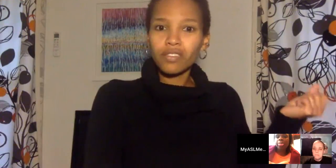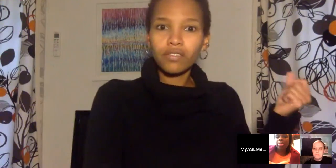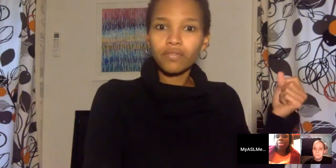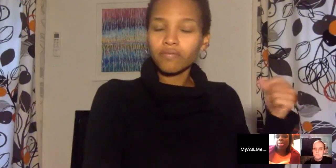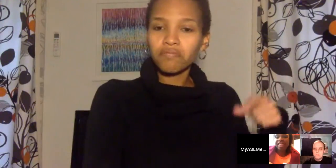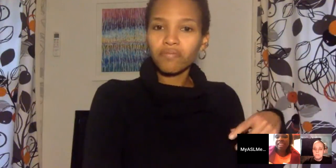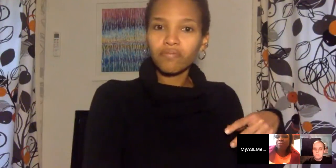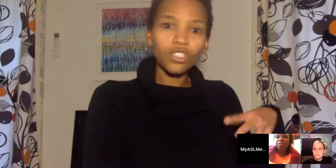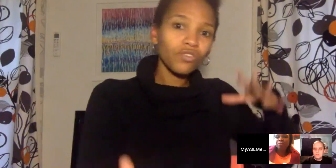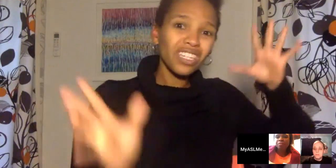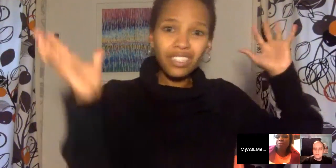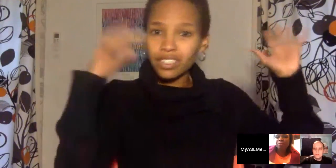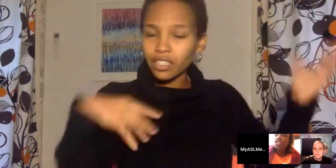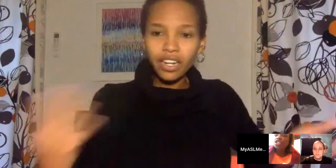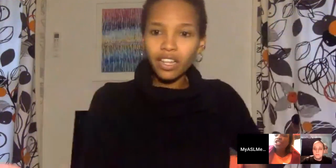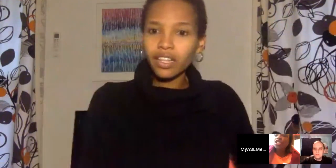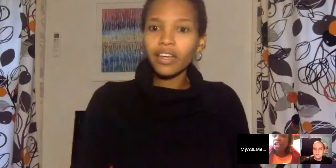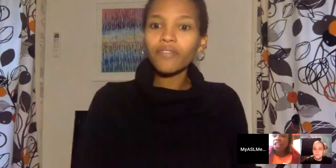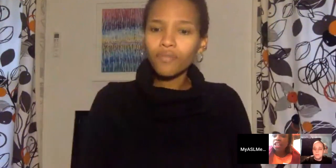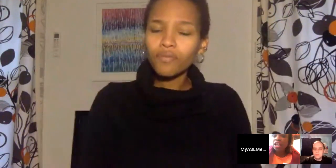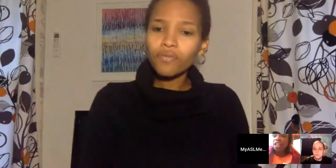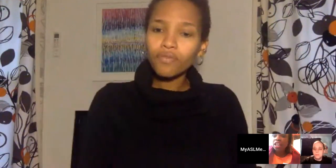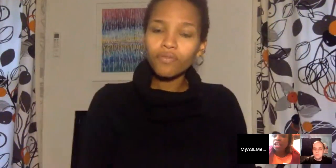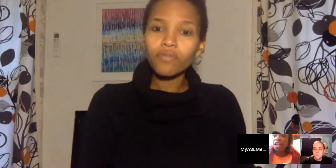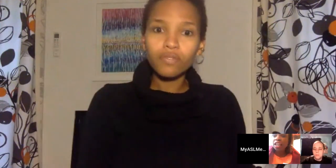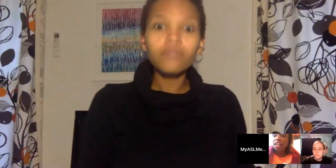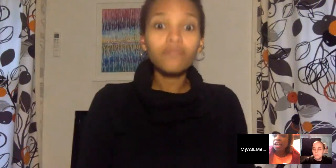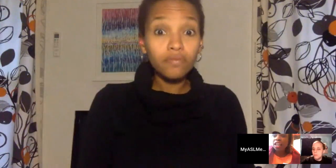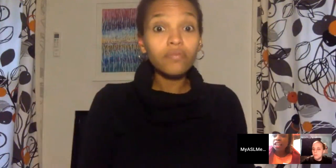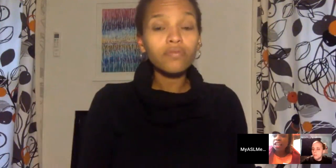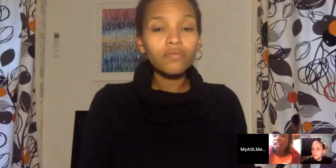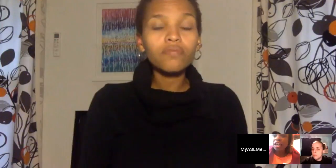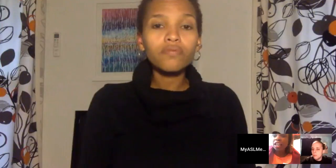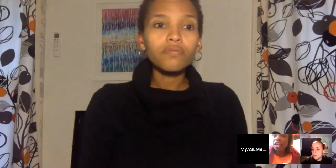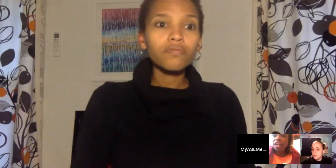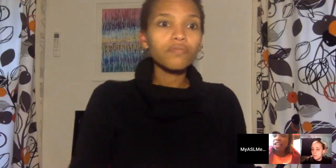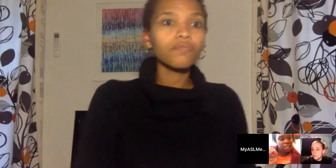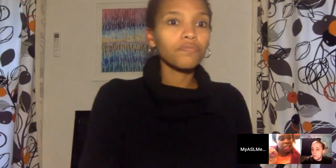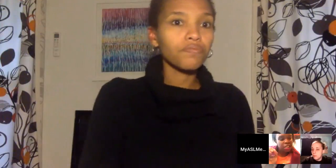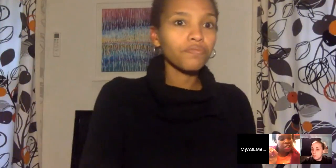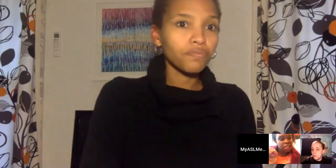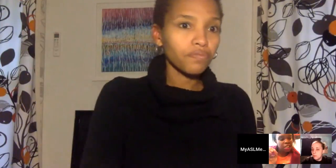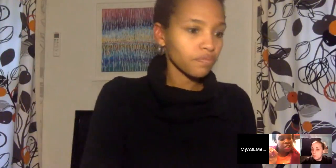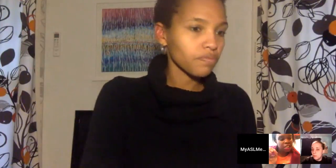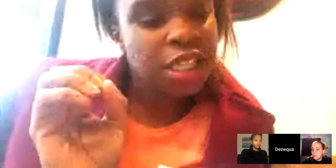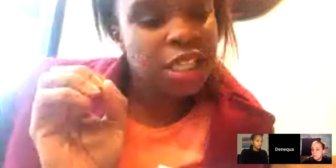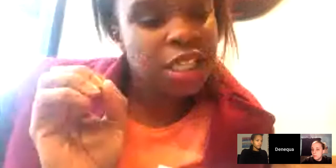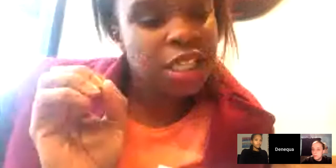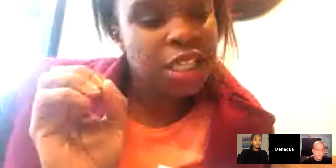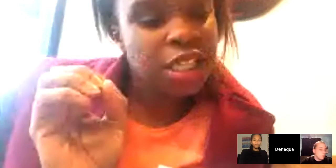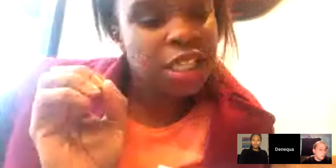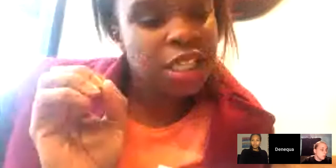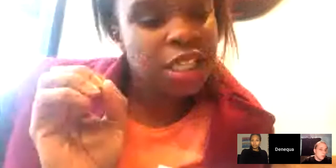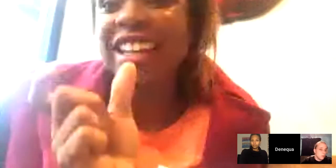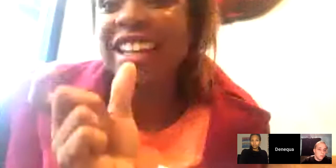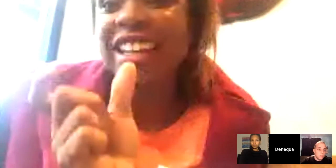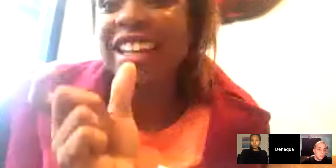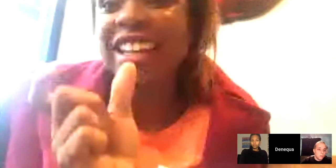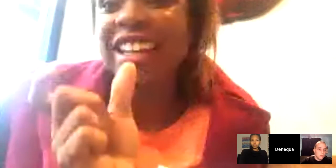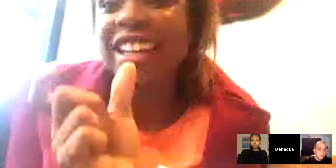Challenges, unique. Did she, at 3 seconds, I swear I did it like in